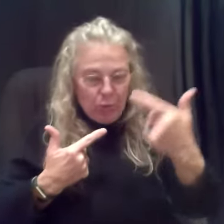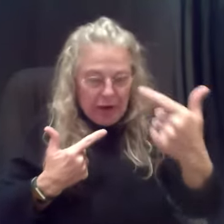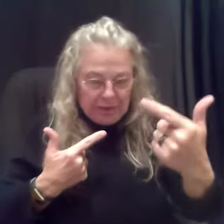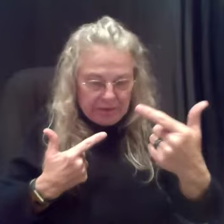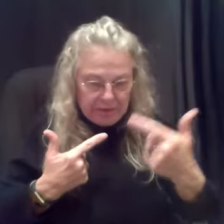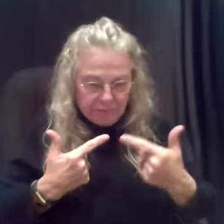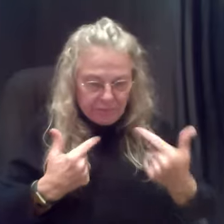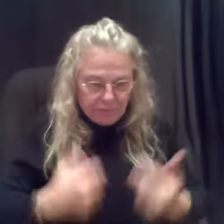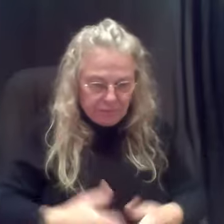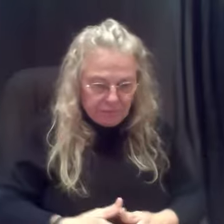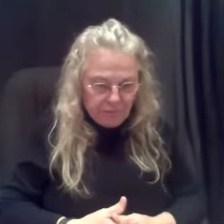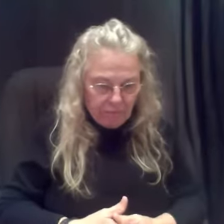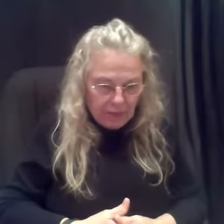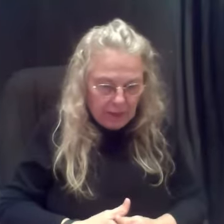express.